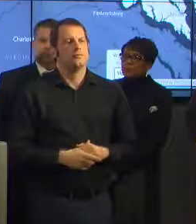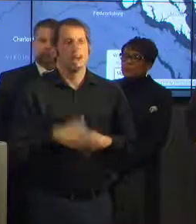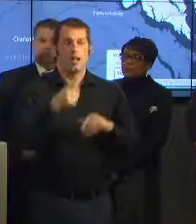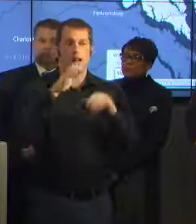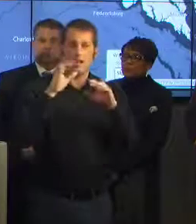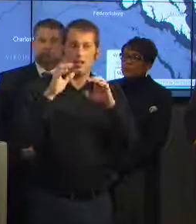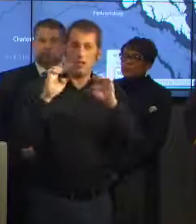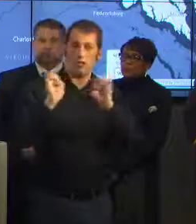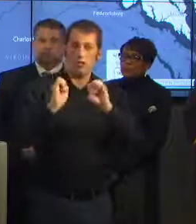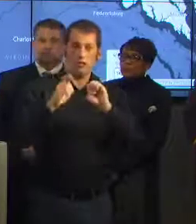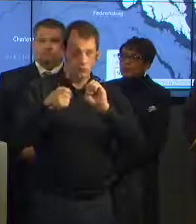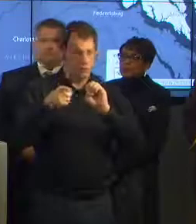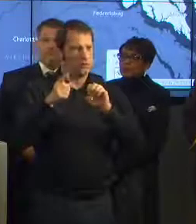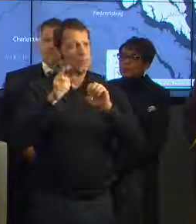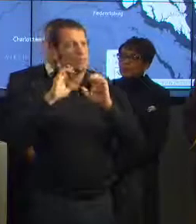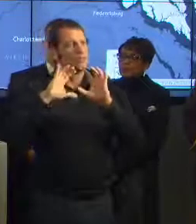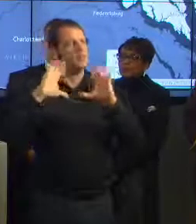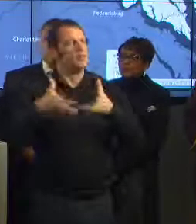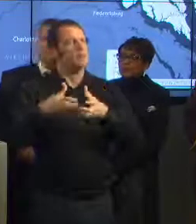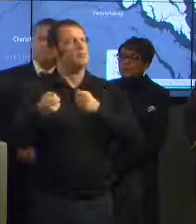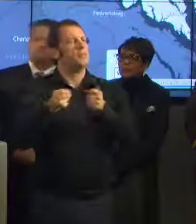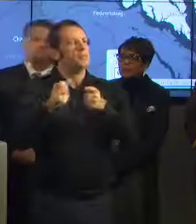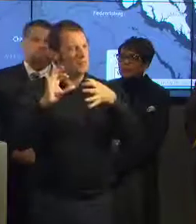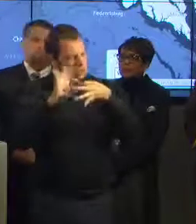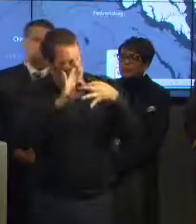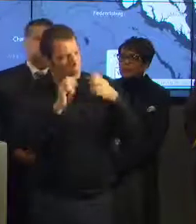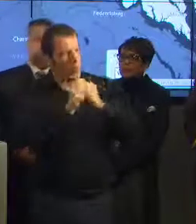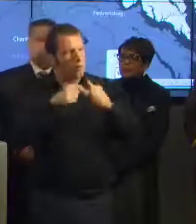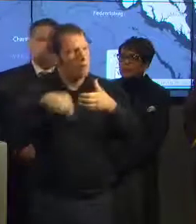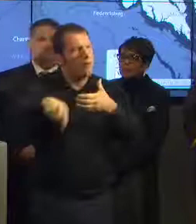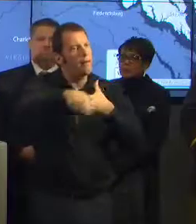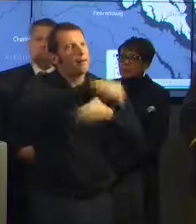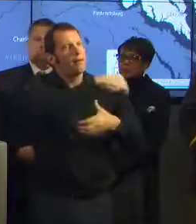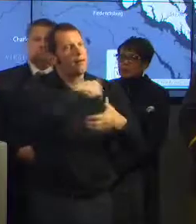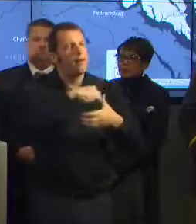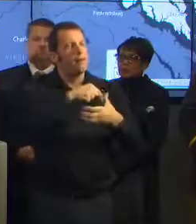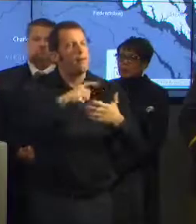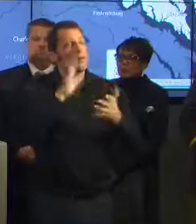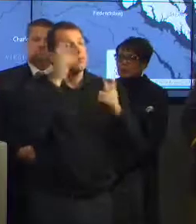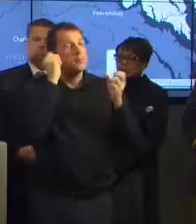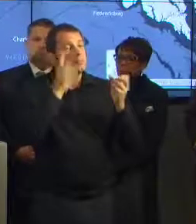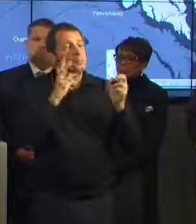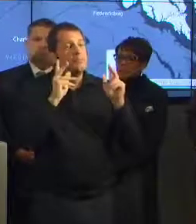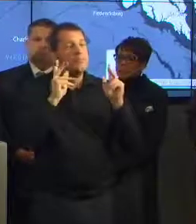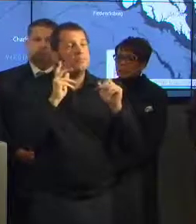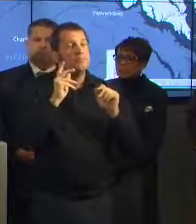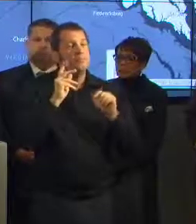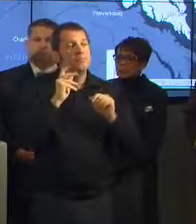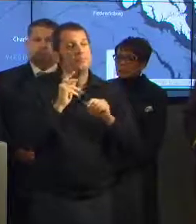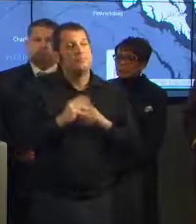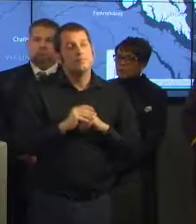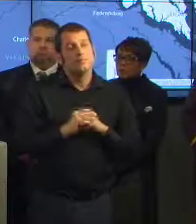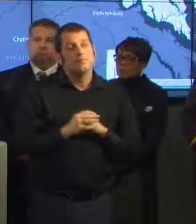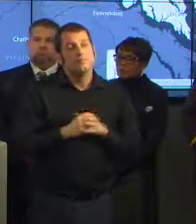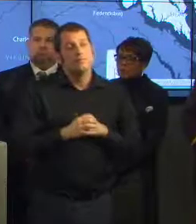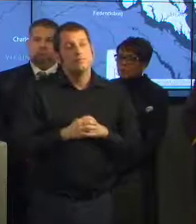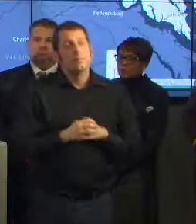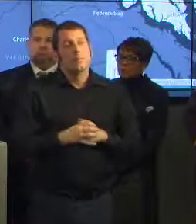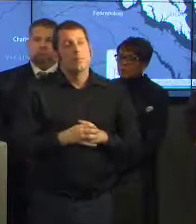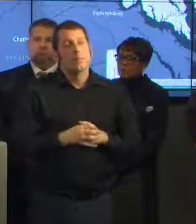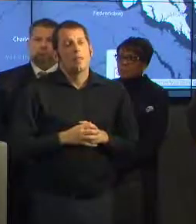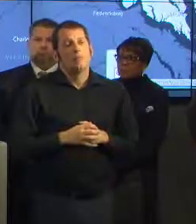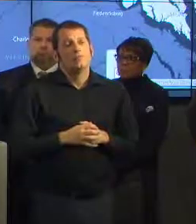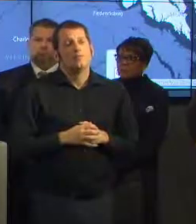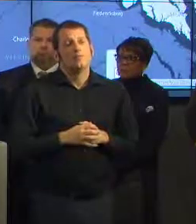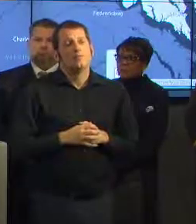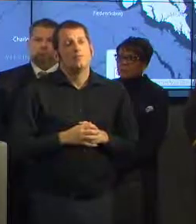and I believe, all emergencies begin local, are managed local, and they're resolved locally. So